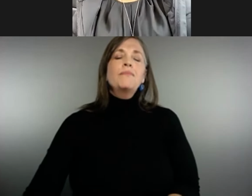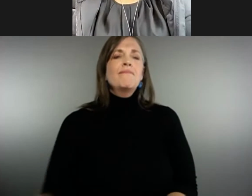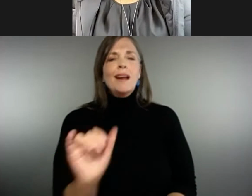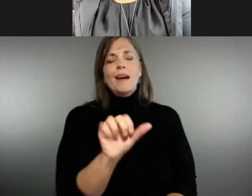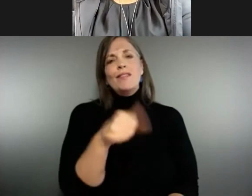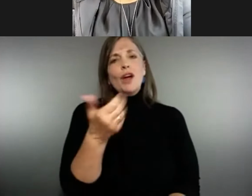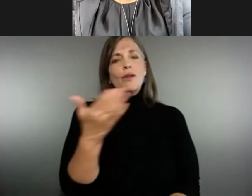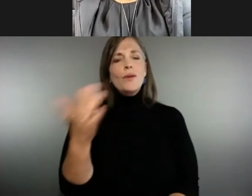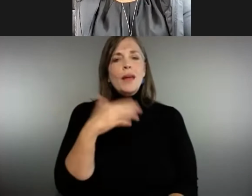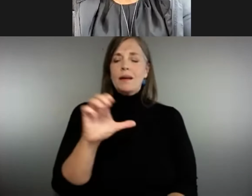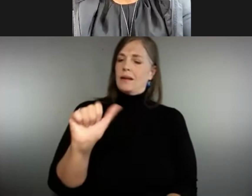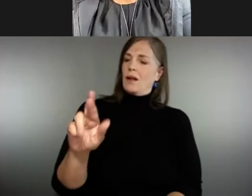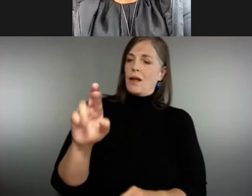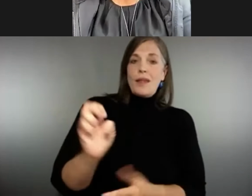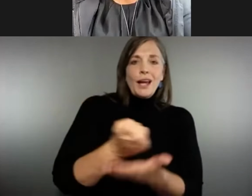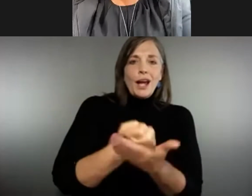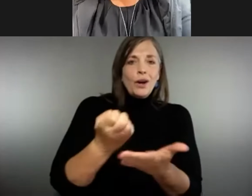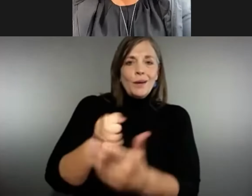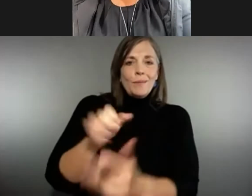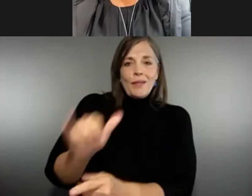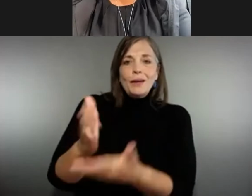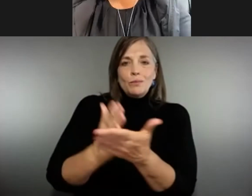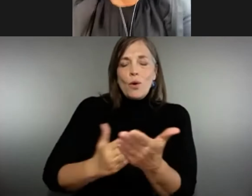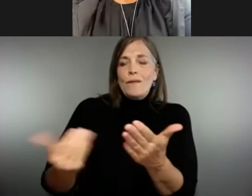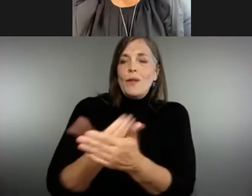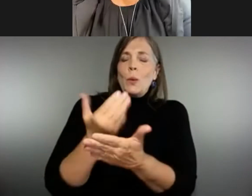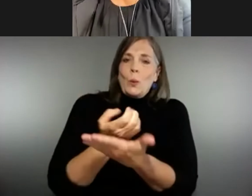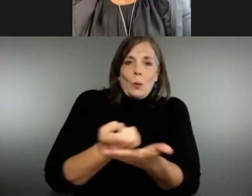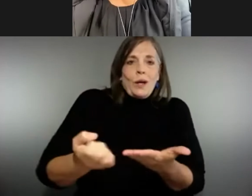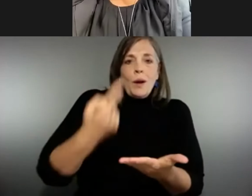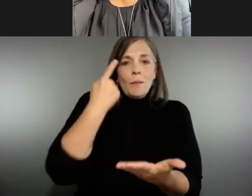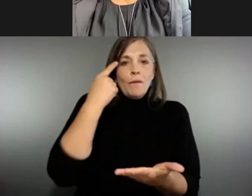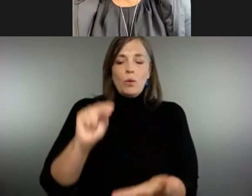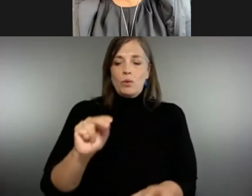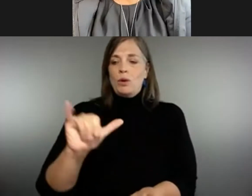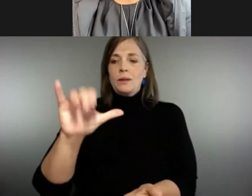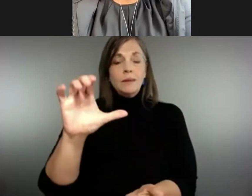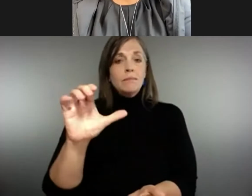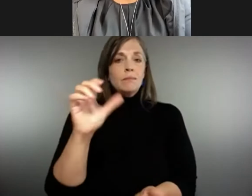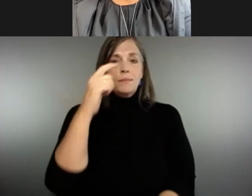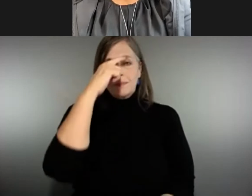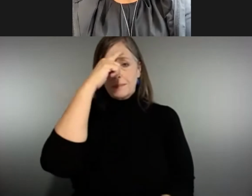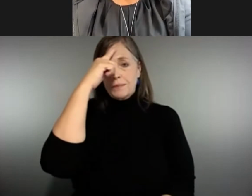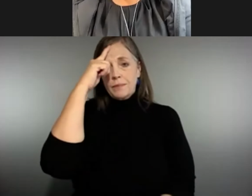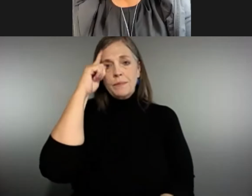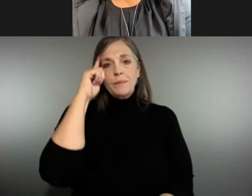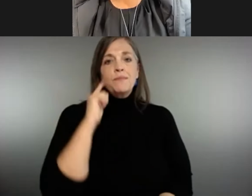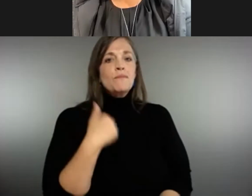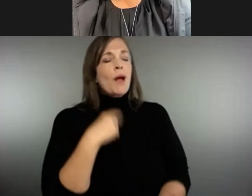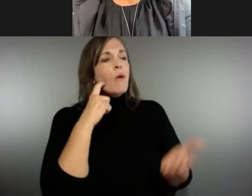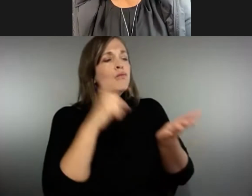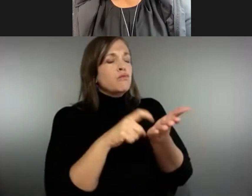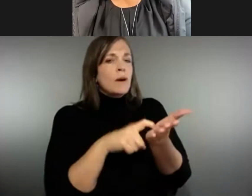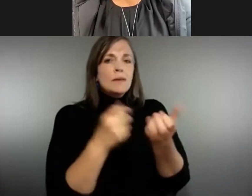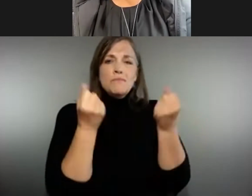of the the new economy economy for new york city um i recognize that so many of the folks in the sector